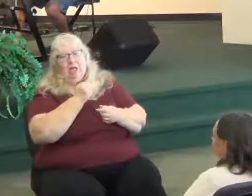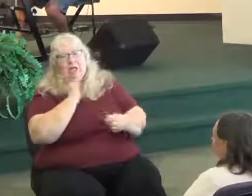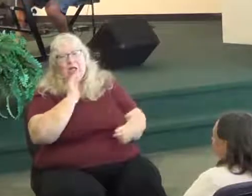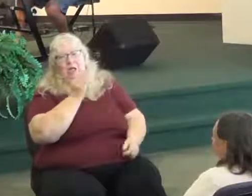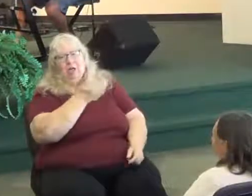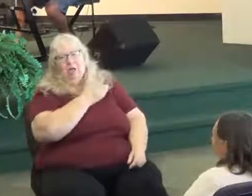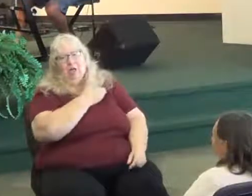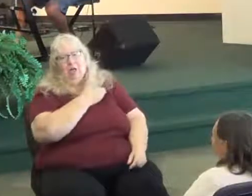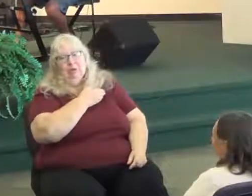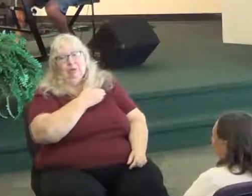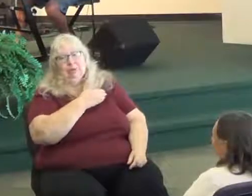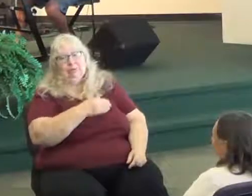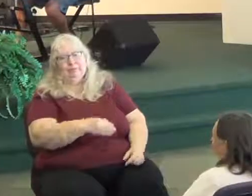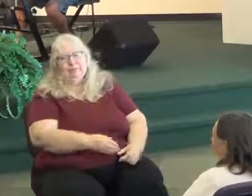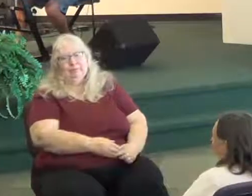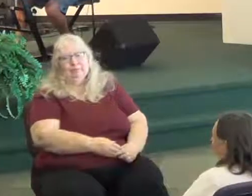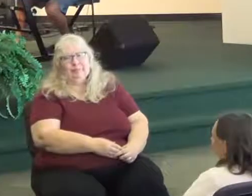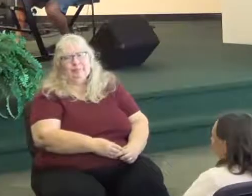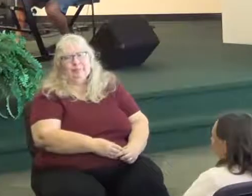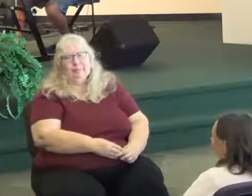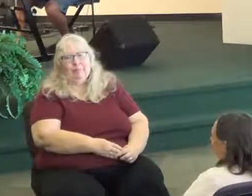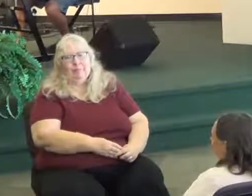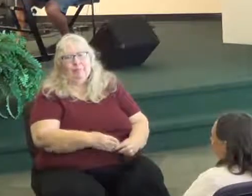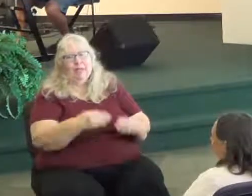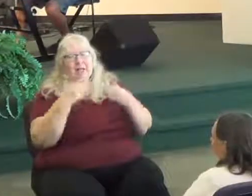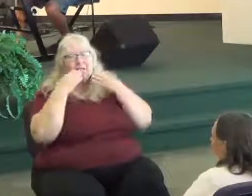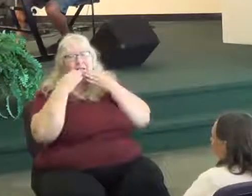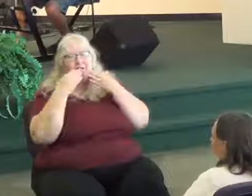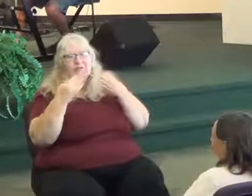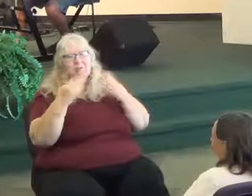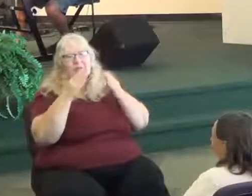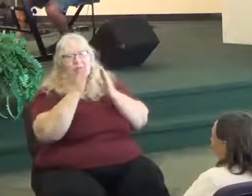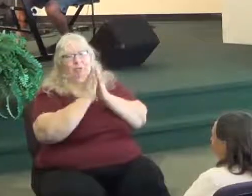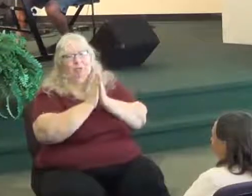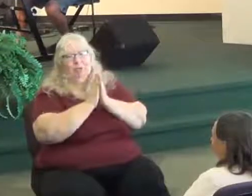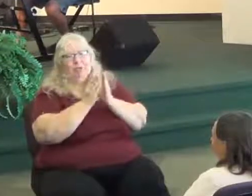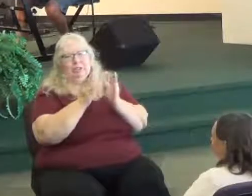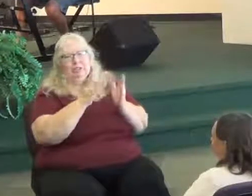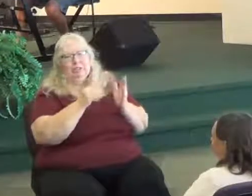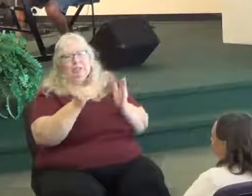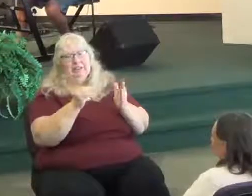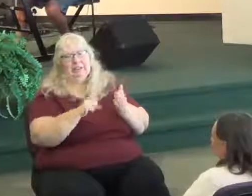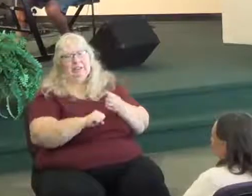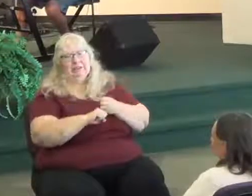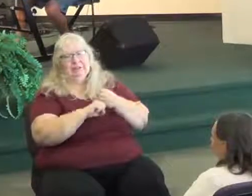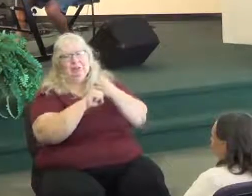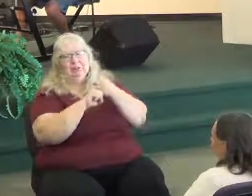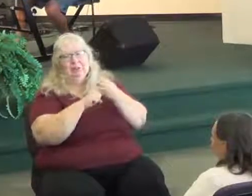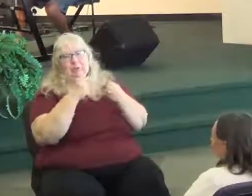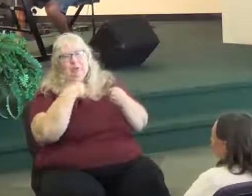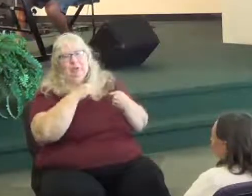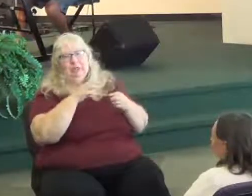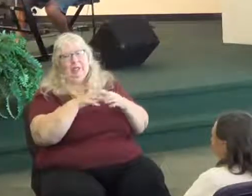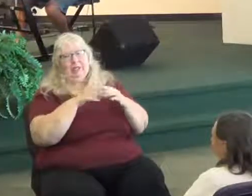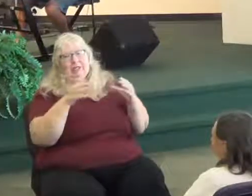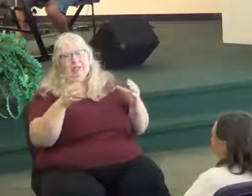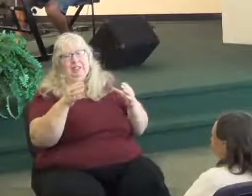We're so blessed. Thank you all for your prayers, your support. It's an amazing journey. We got a lot to share, but